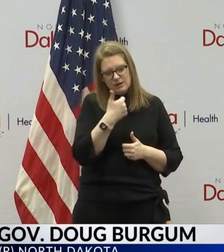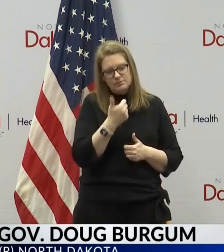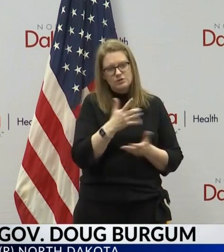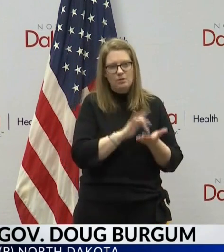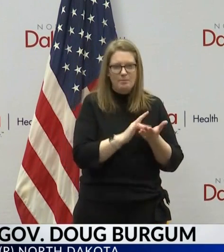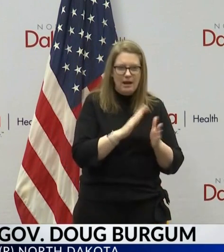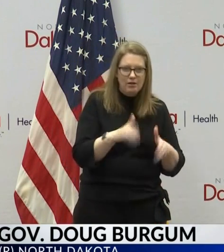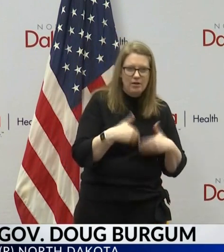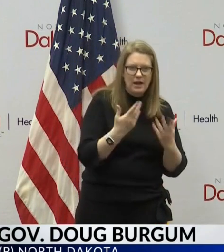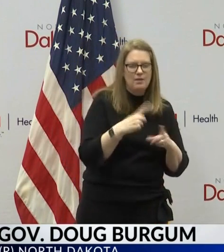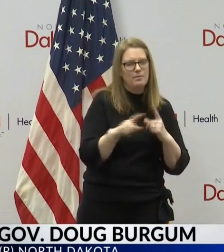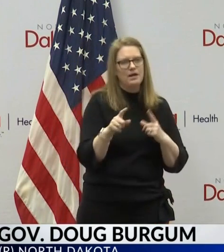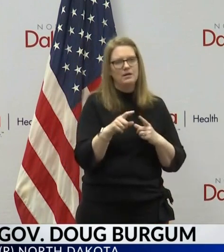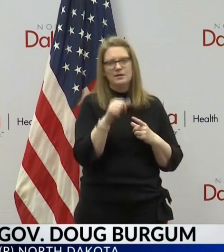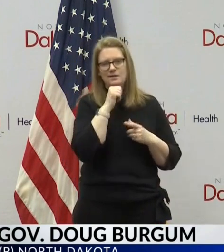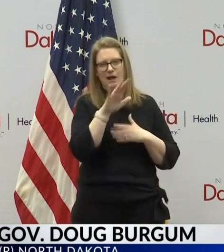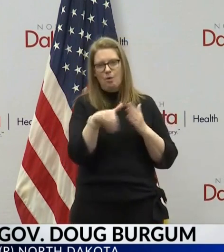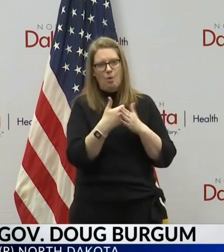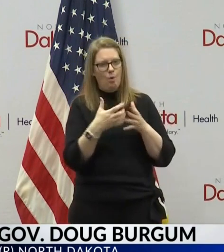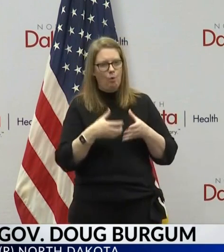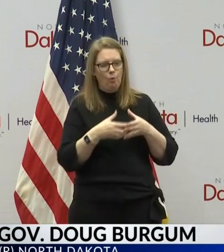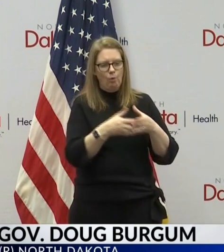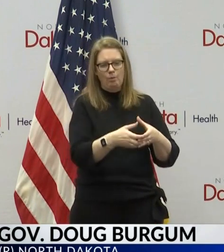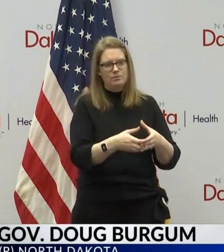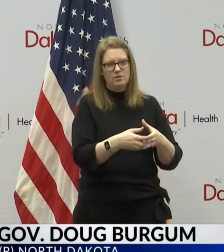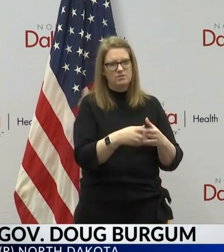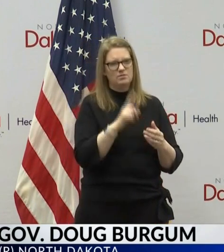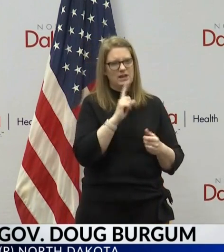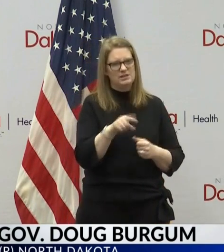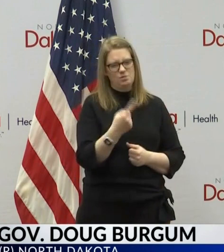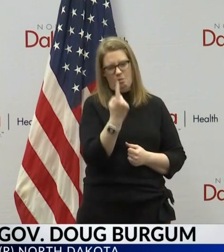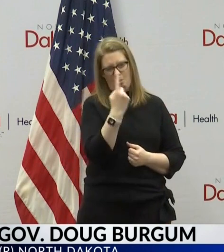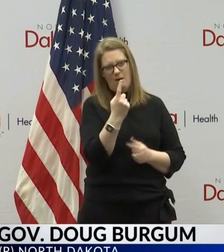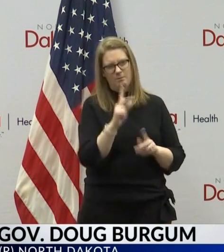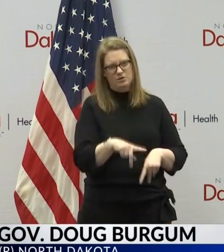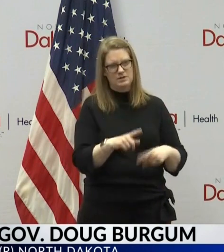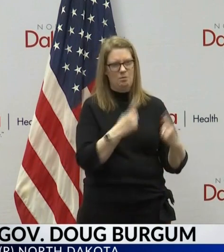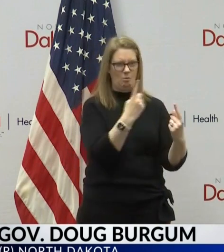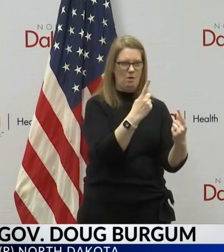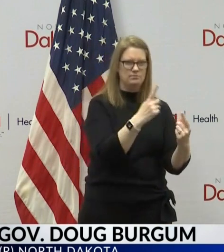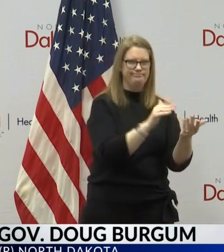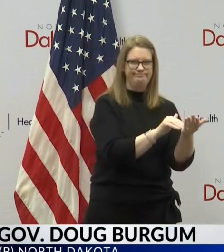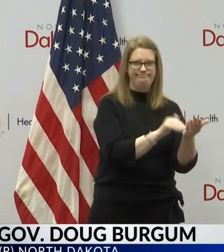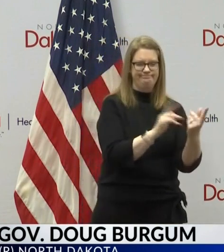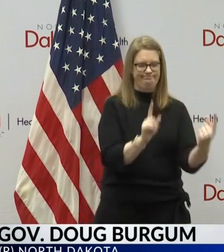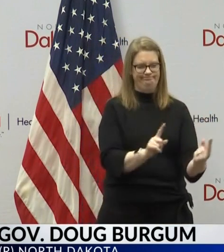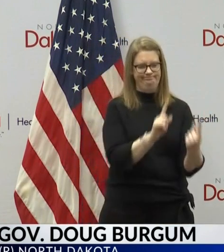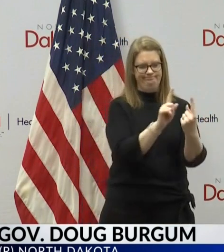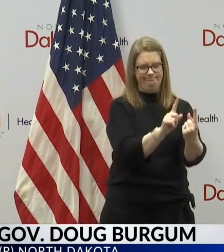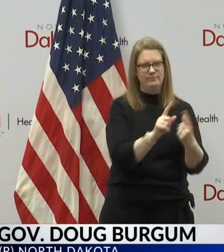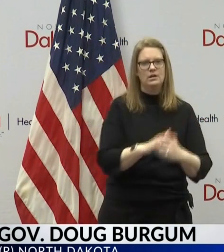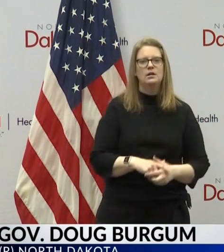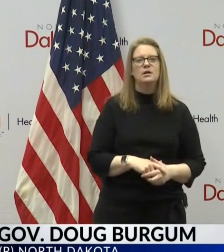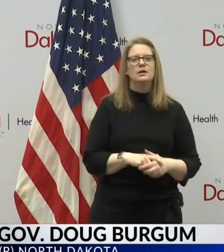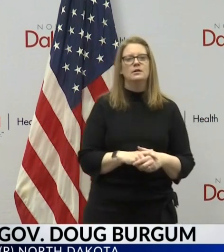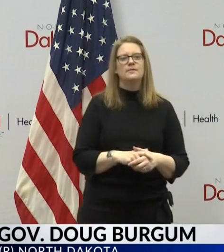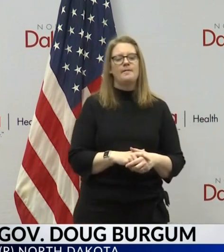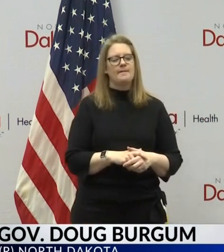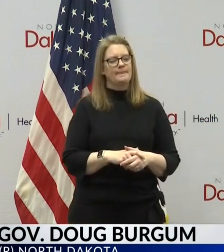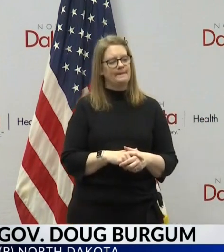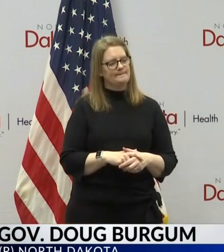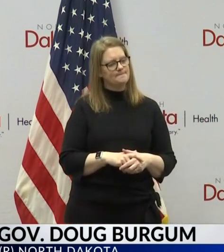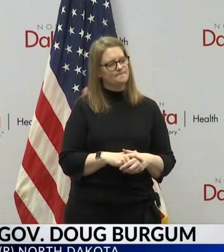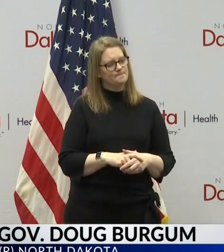medical care. In terms of the VA hospital itself, along with lots of other federal institutions, they've been working on their